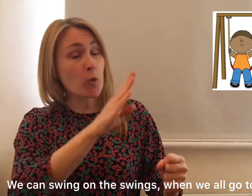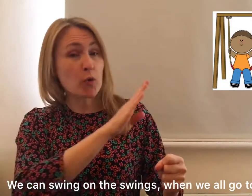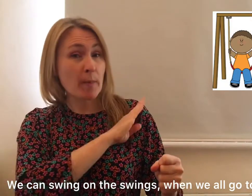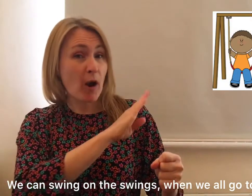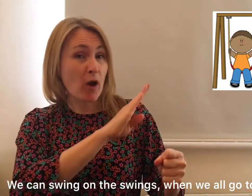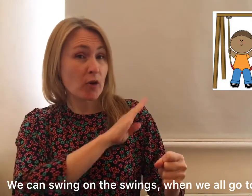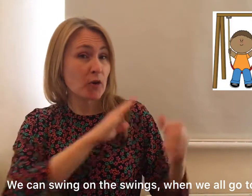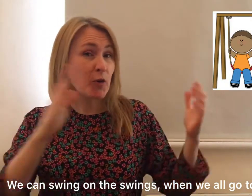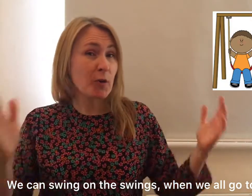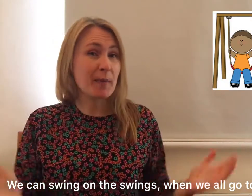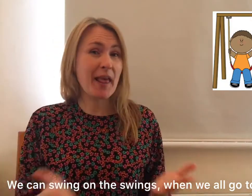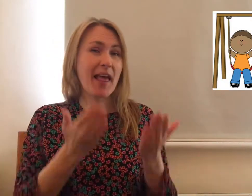the park to play